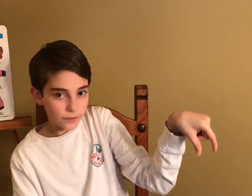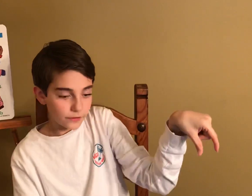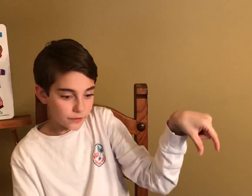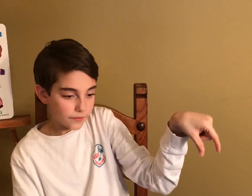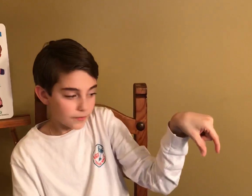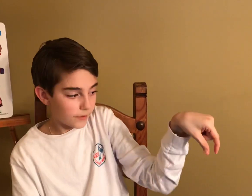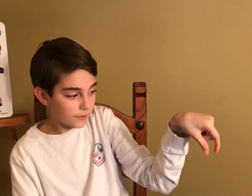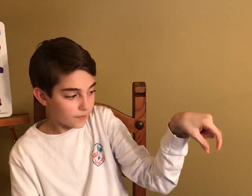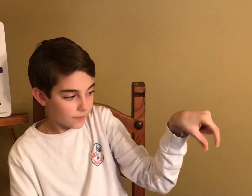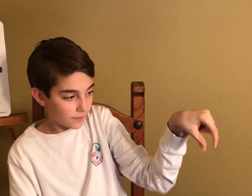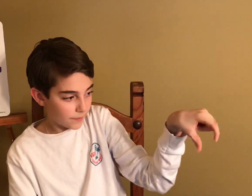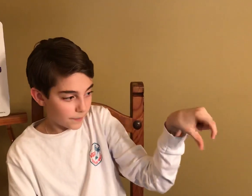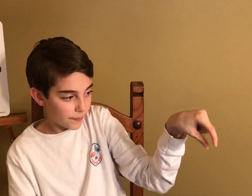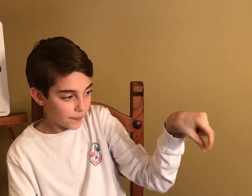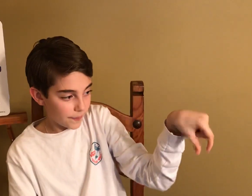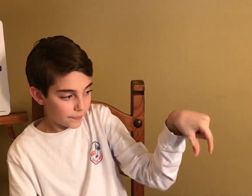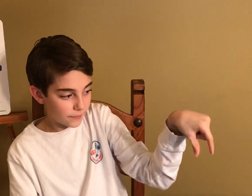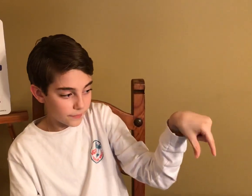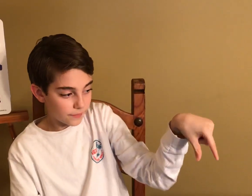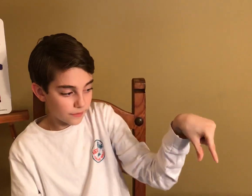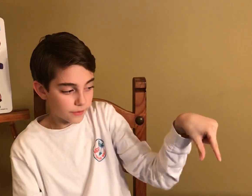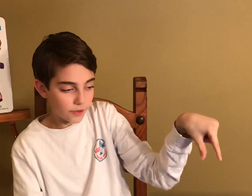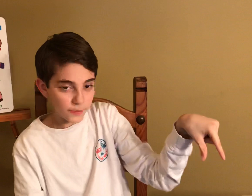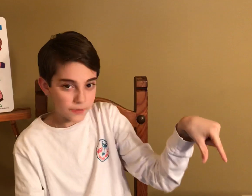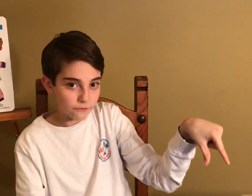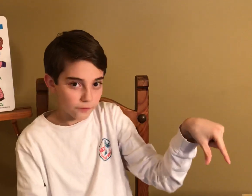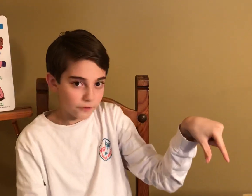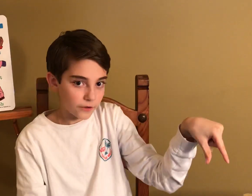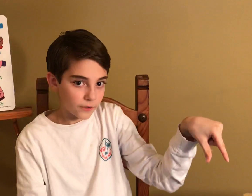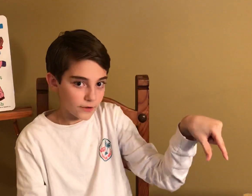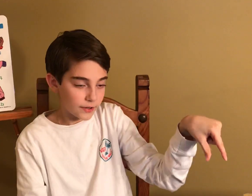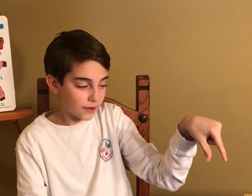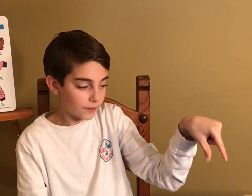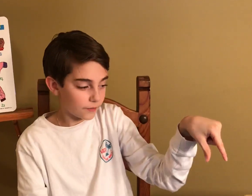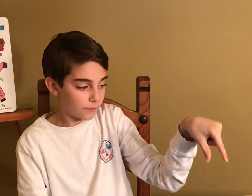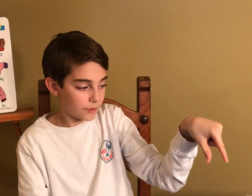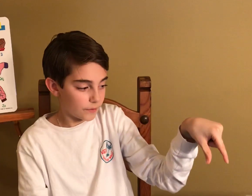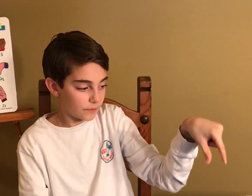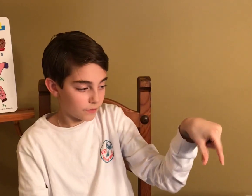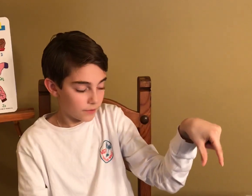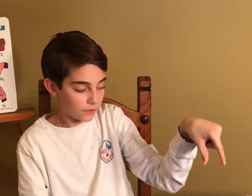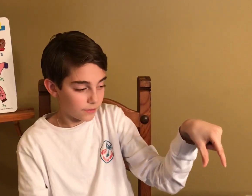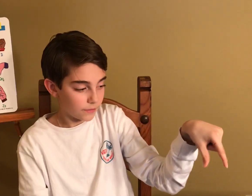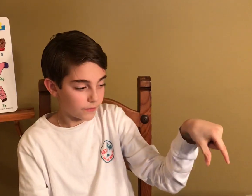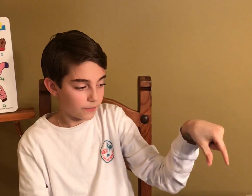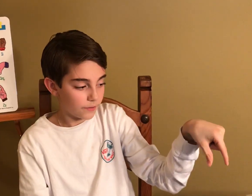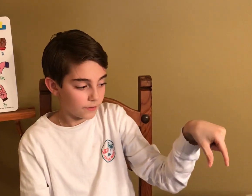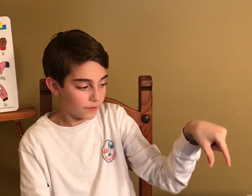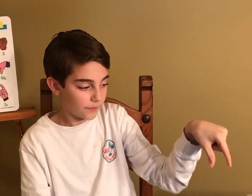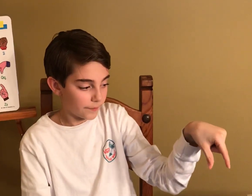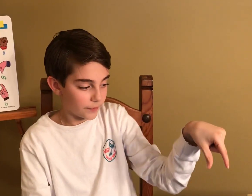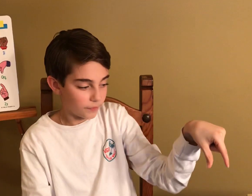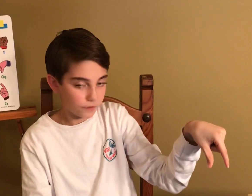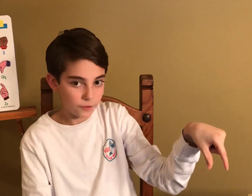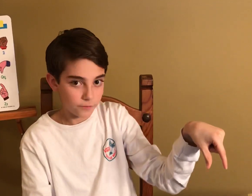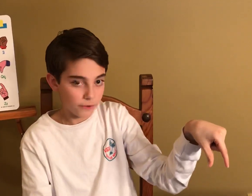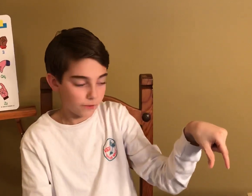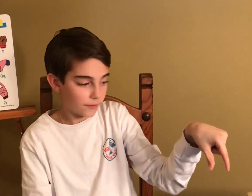it looks like. The thumb and the forefinger are down and you can see your fingers